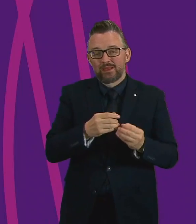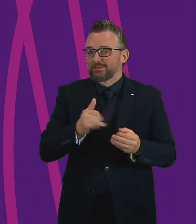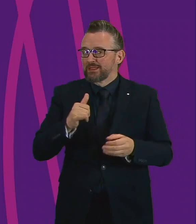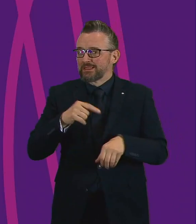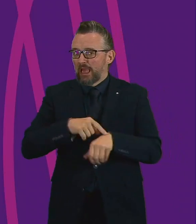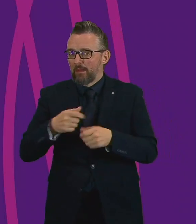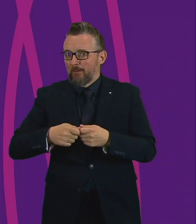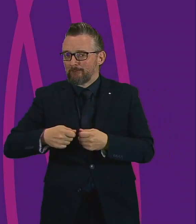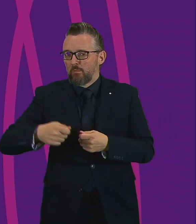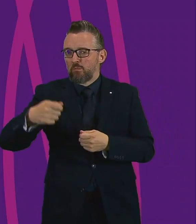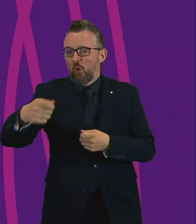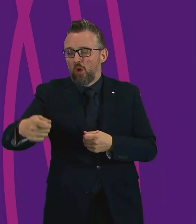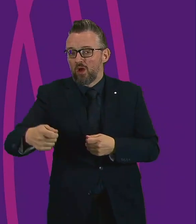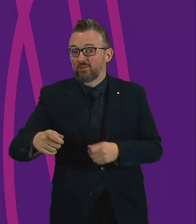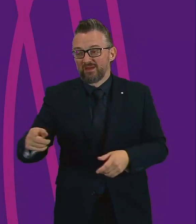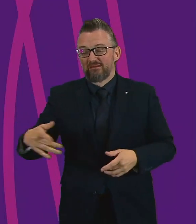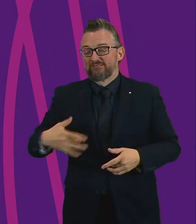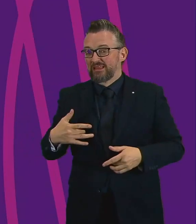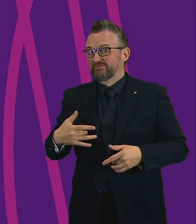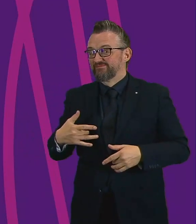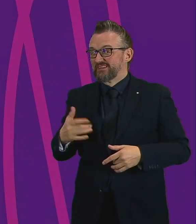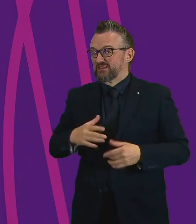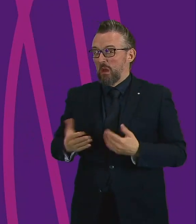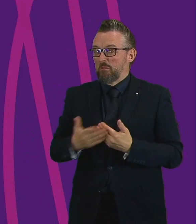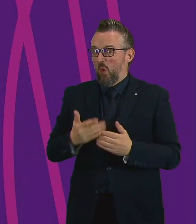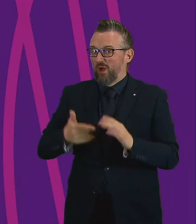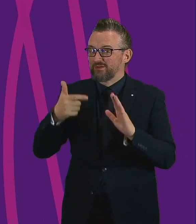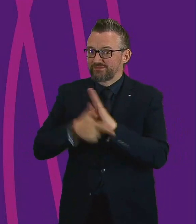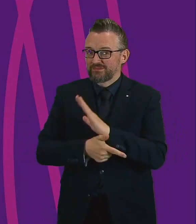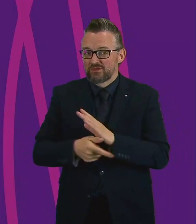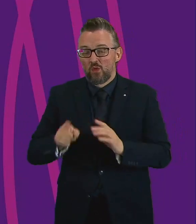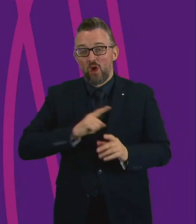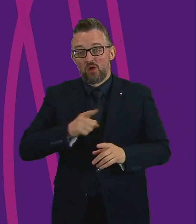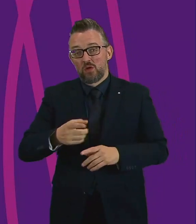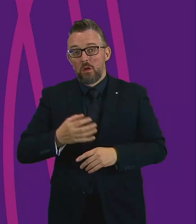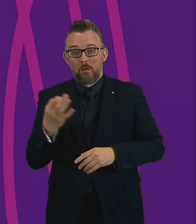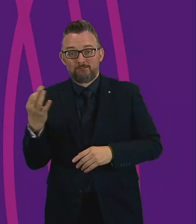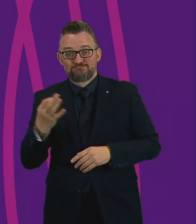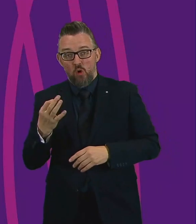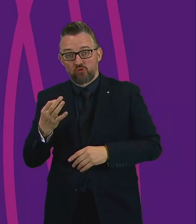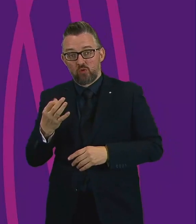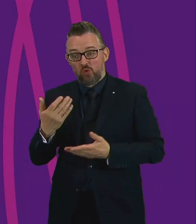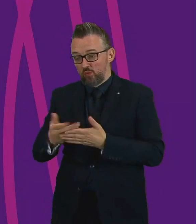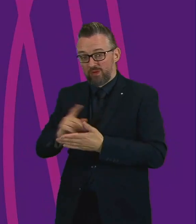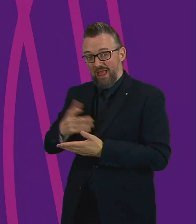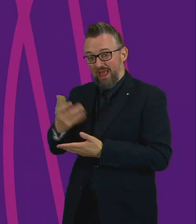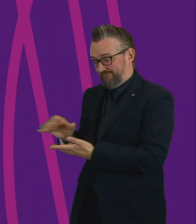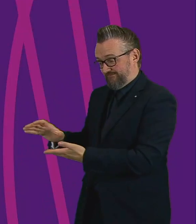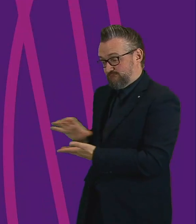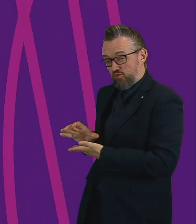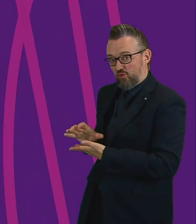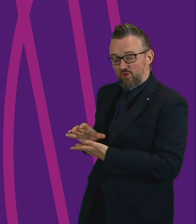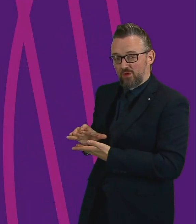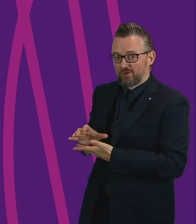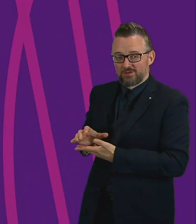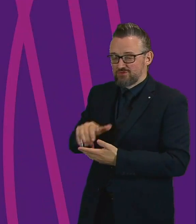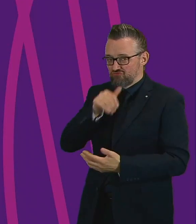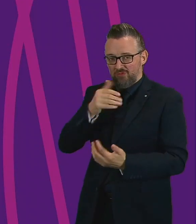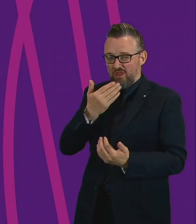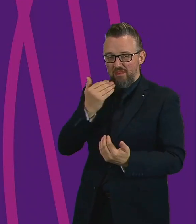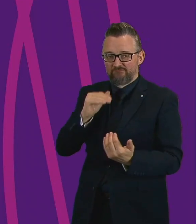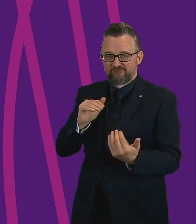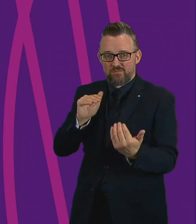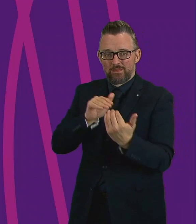I fear we may need more than that as well, because borrowing and reserves are not enough, I don't think, to meet the level of